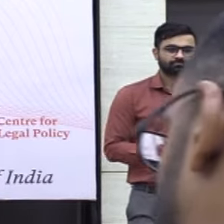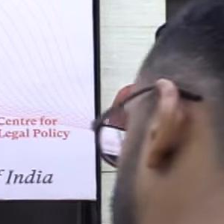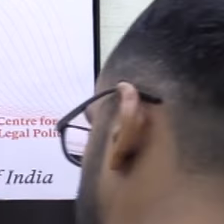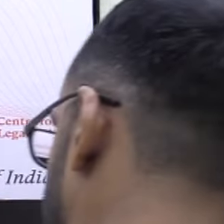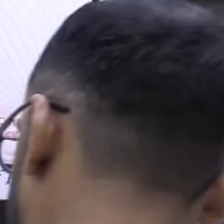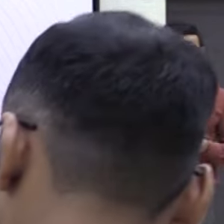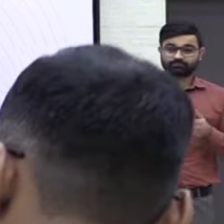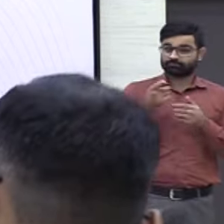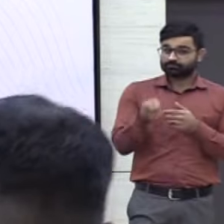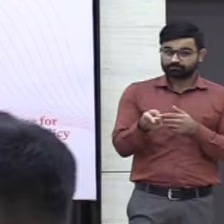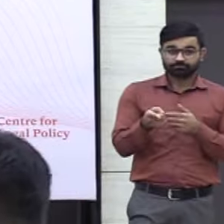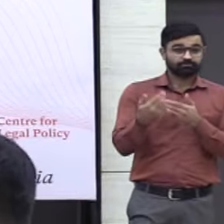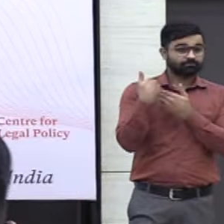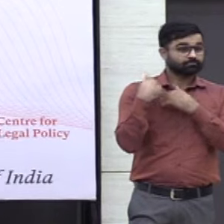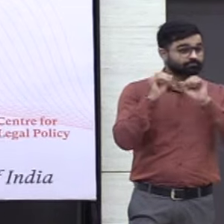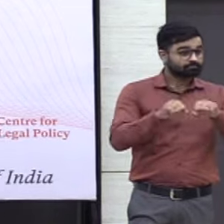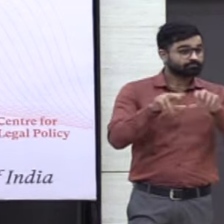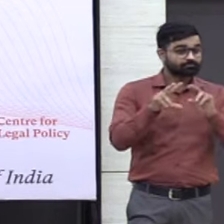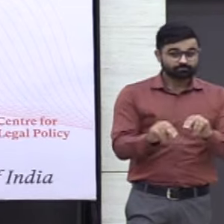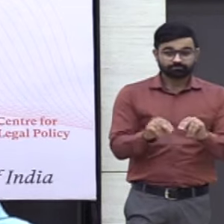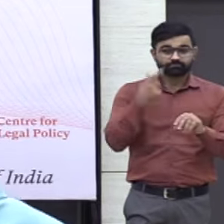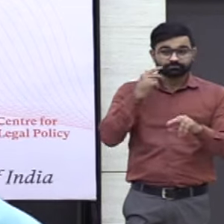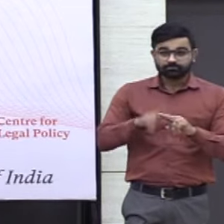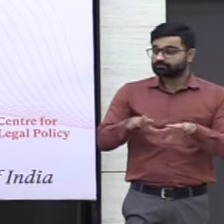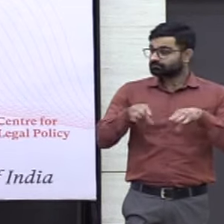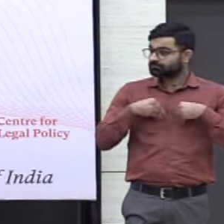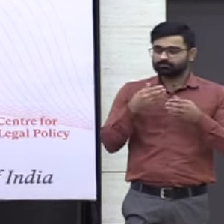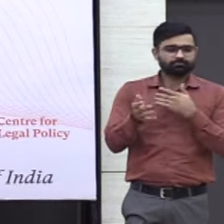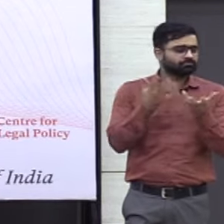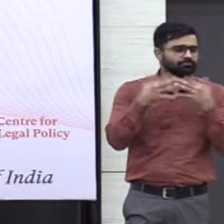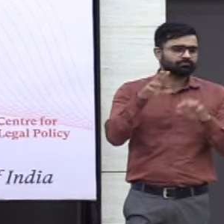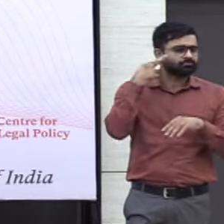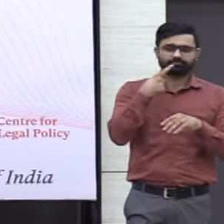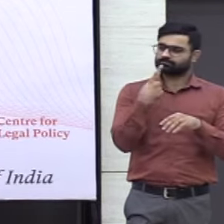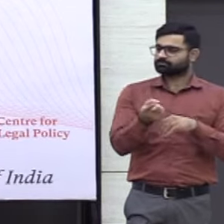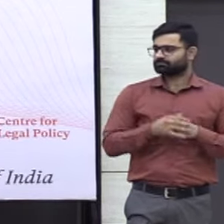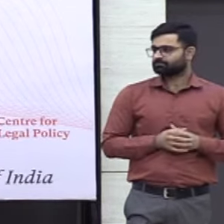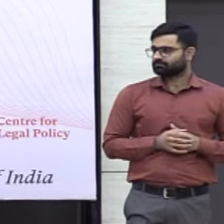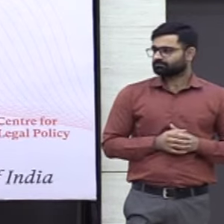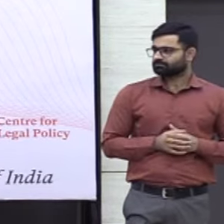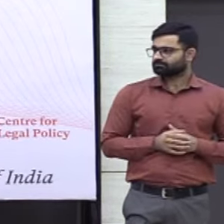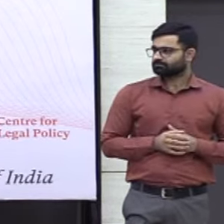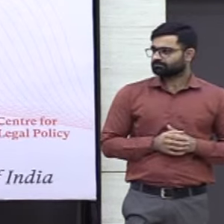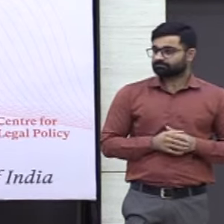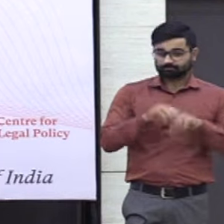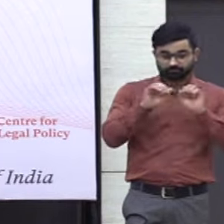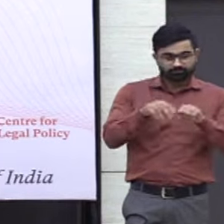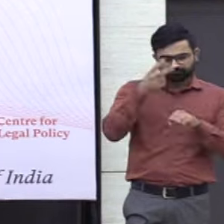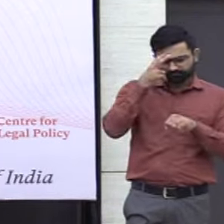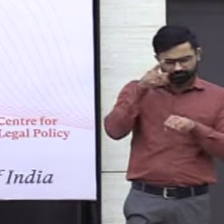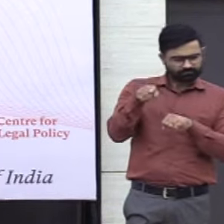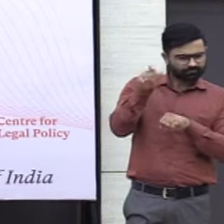Right? Whether that is credible or not, he will have to accept whatever is stated. And he will have to